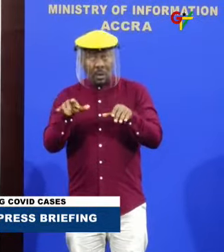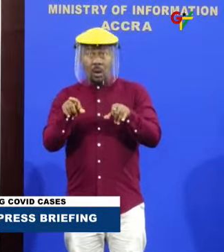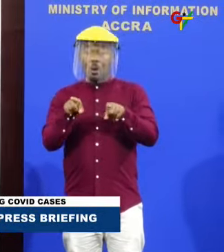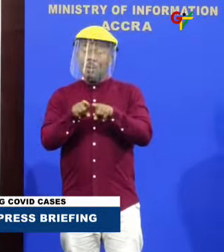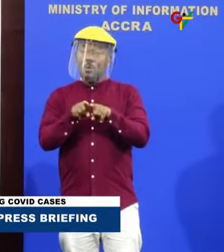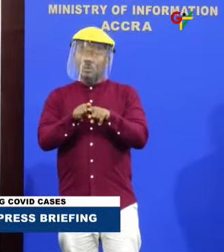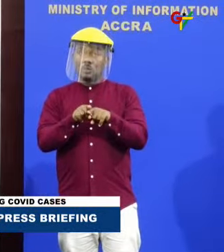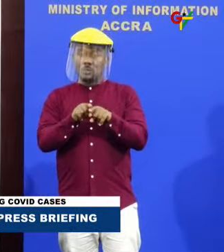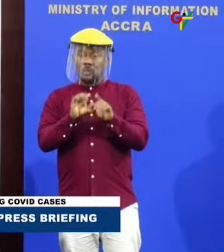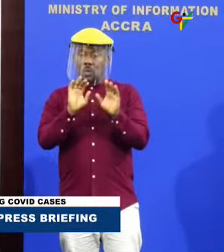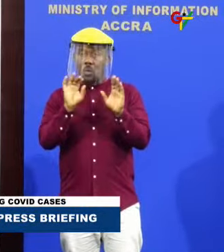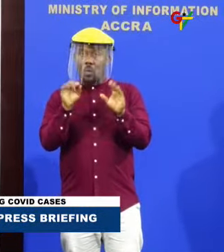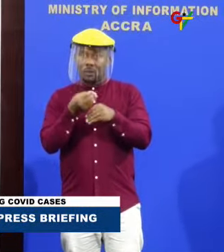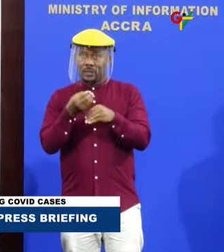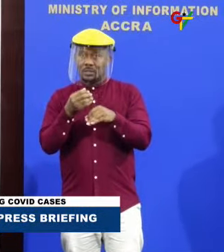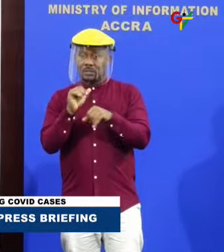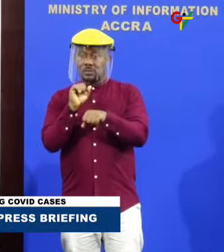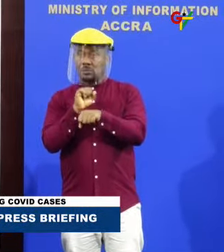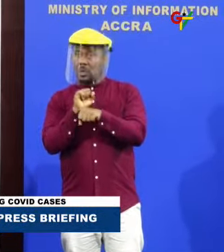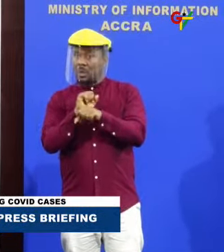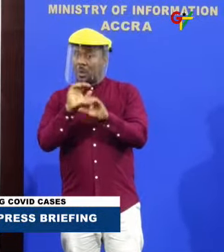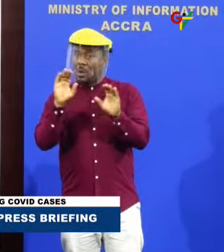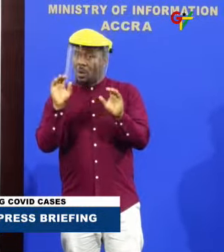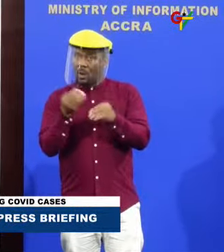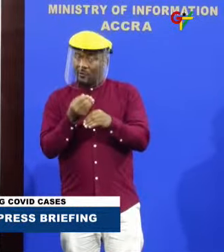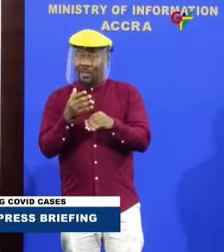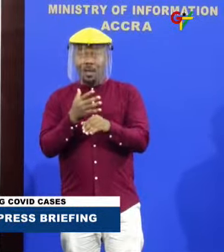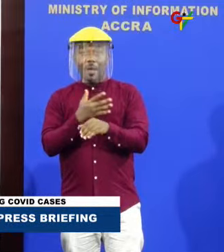workplace and school outbreaks taking place.